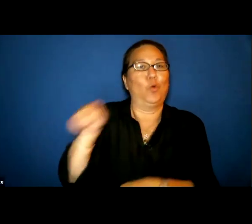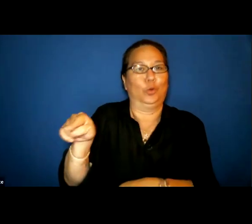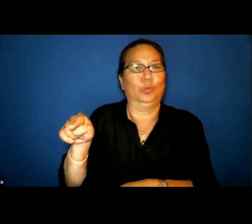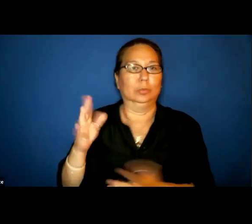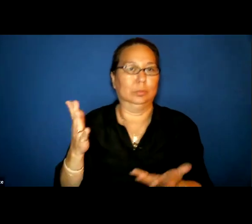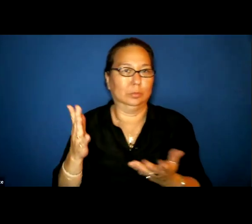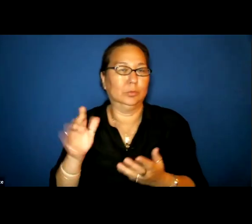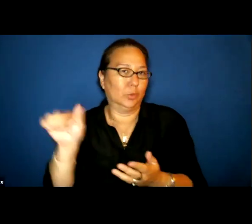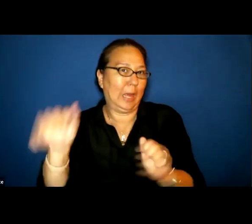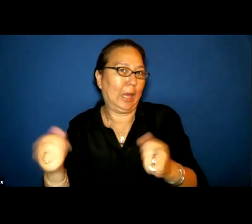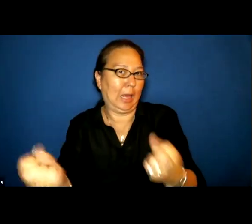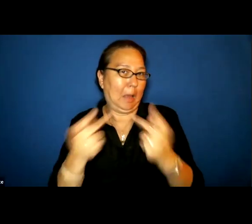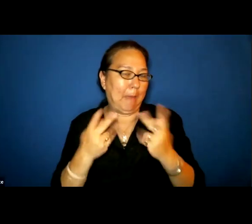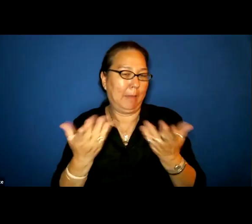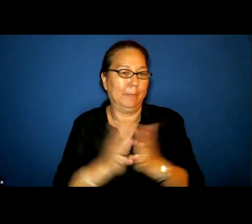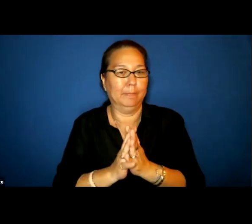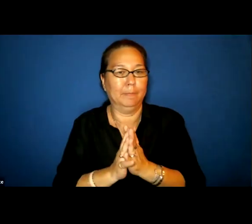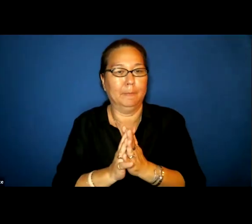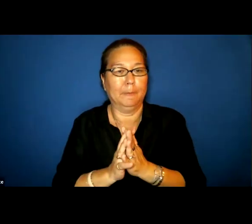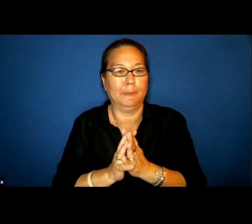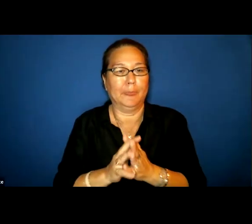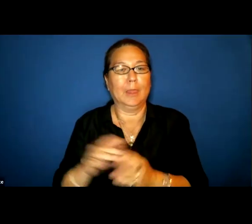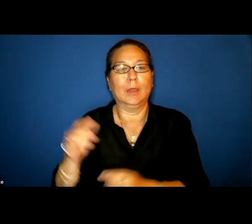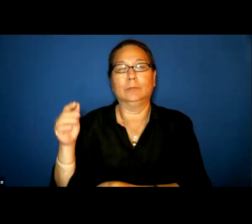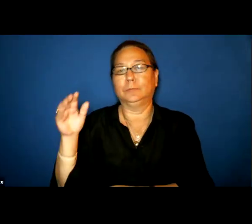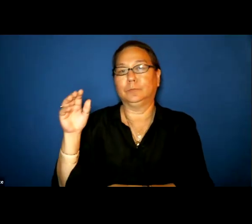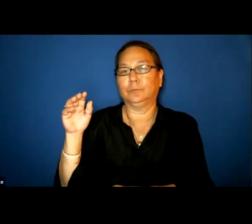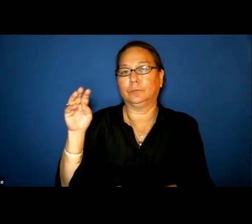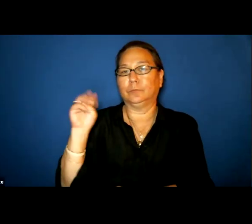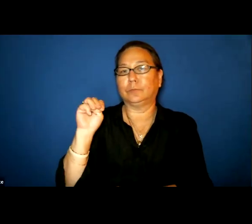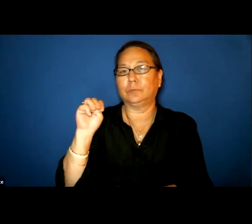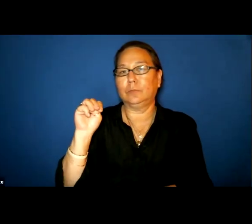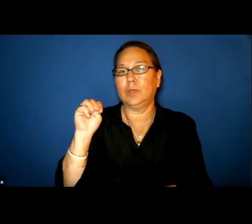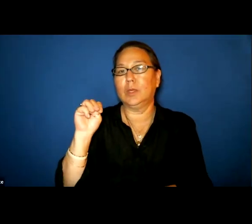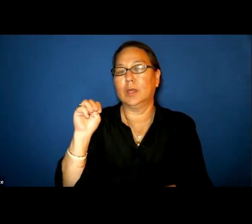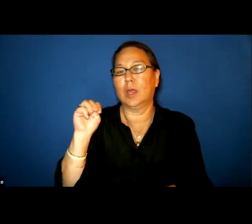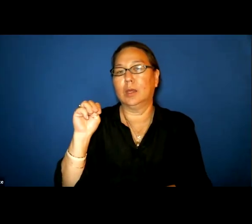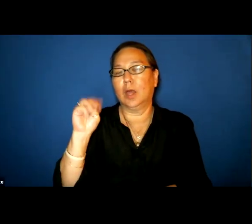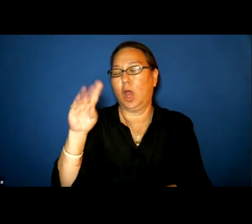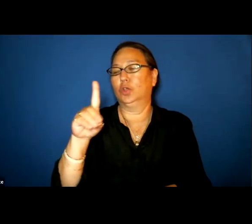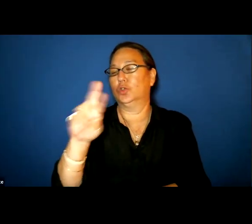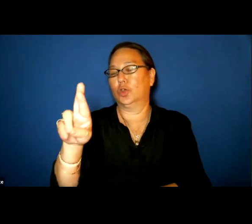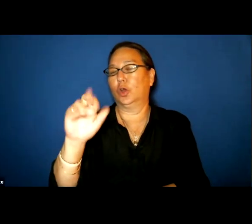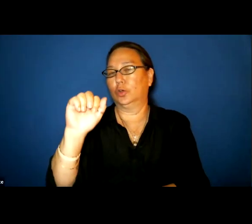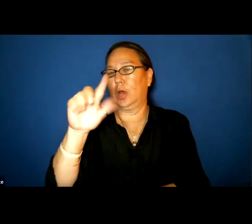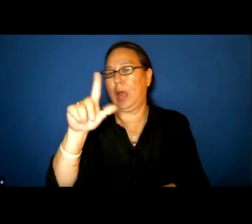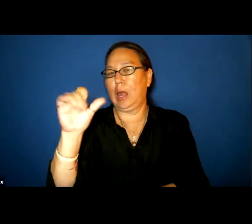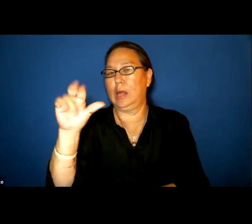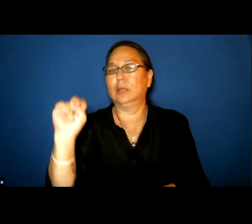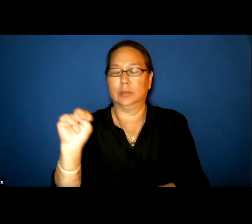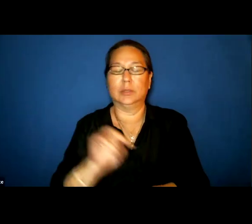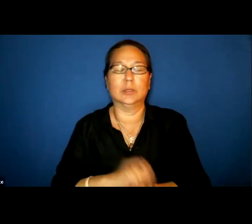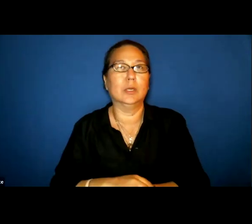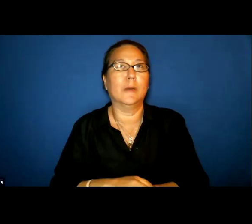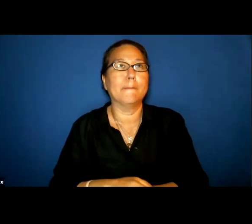It actually reminded me, Vice Chair O'Neill, about, just as a question, this could be at a later date,